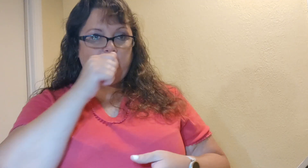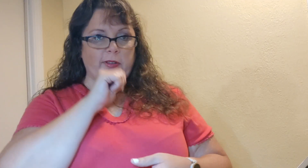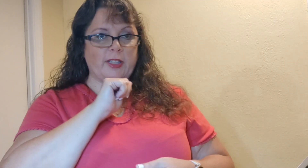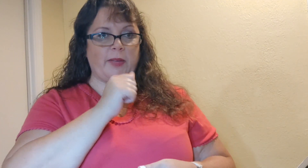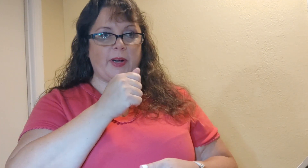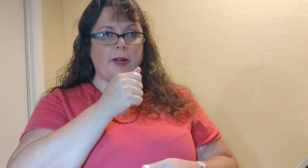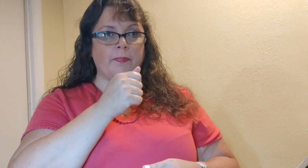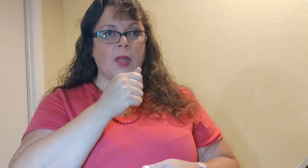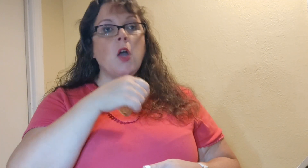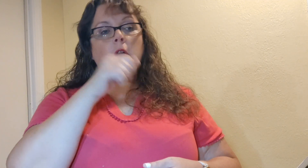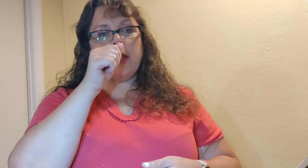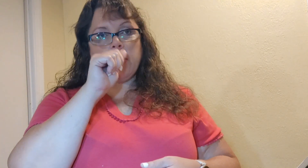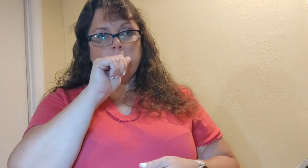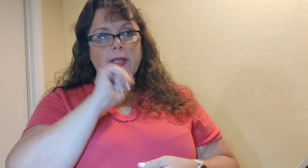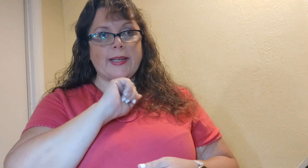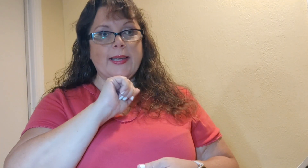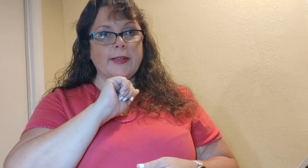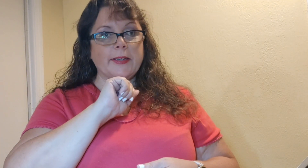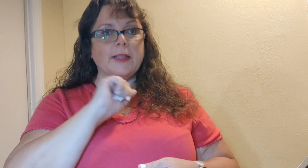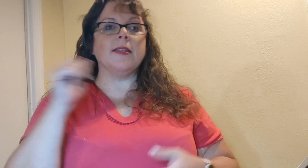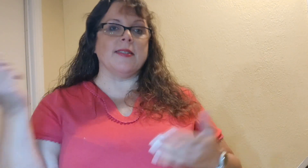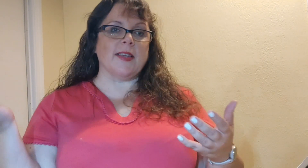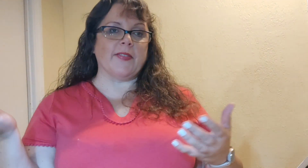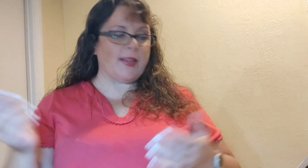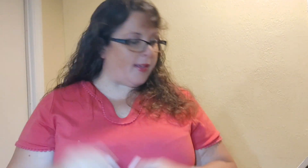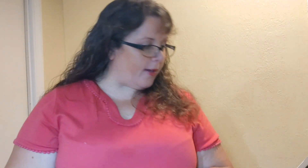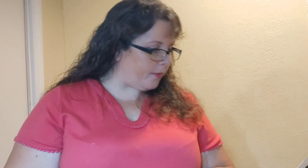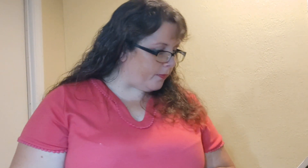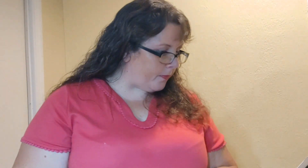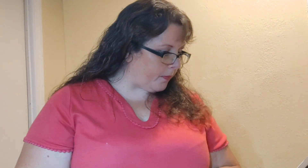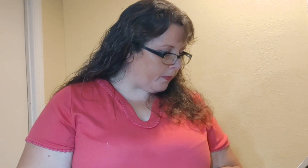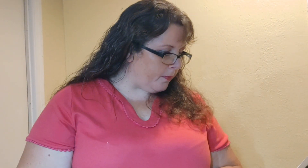for lollipop, or like you're licking it and stuff like that.